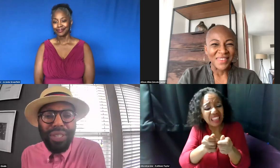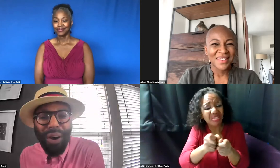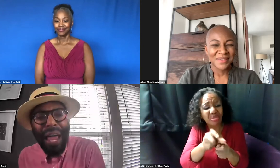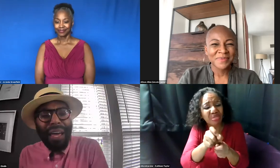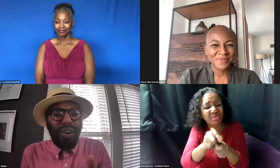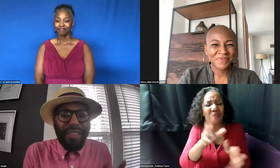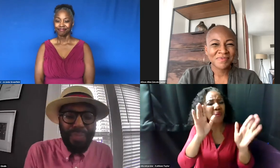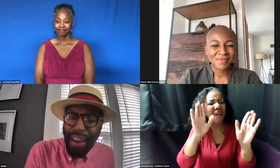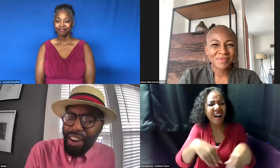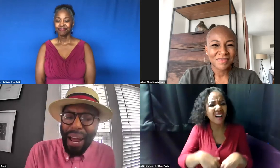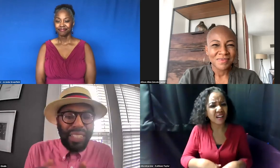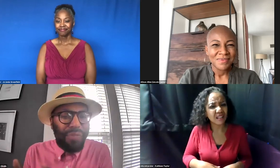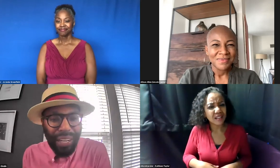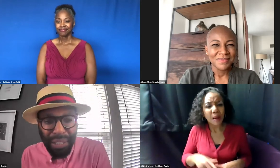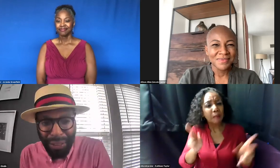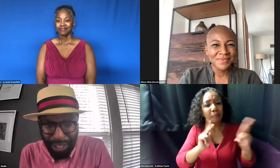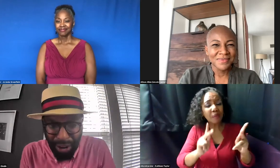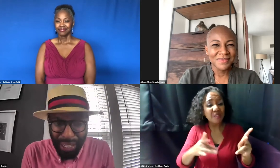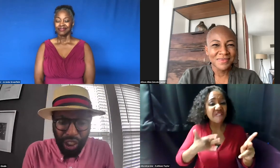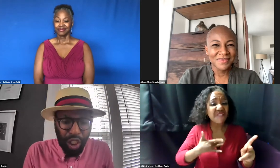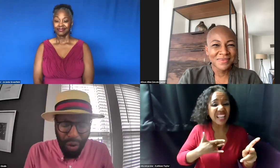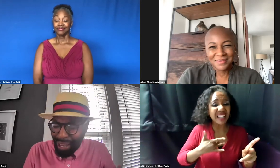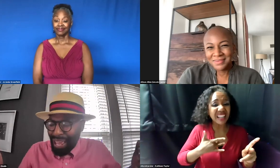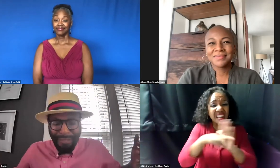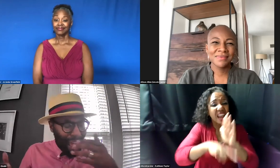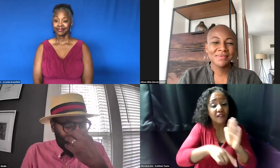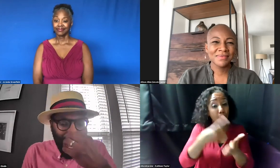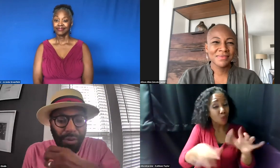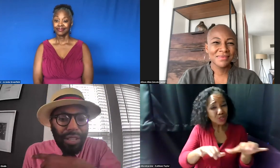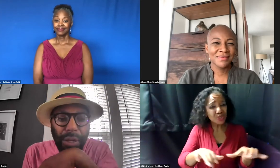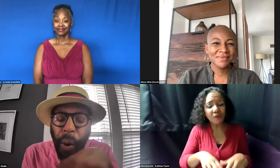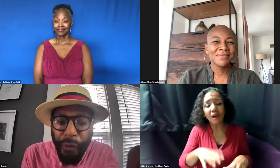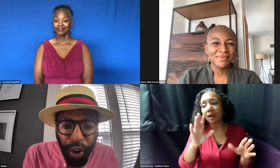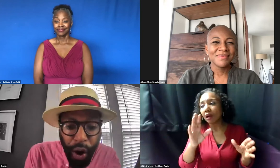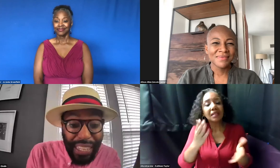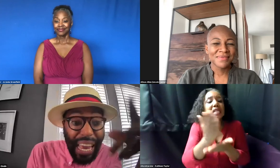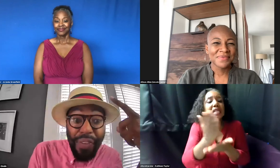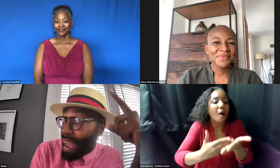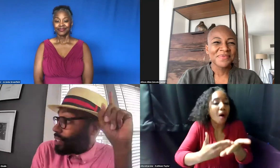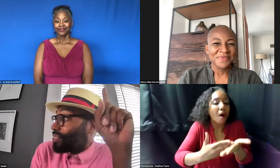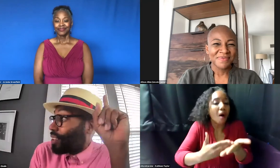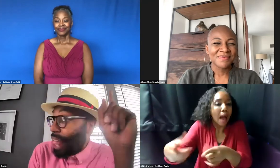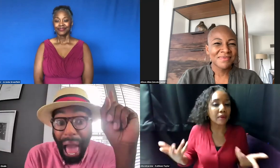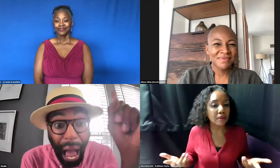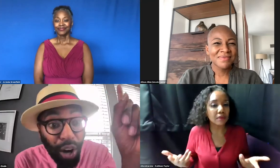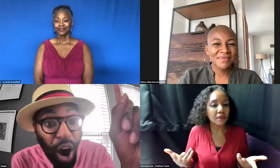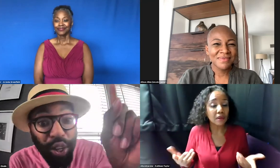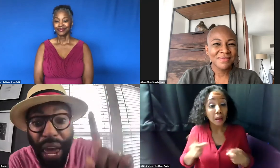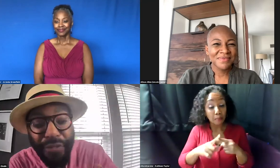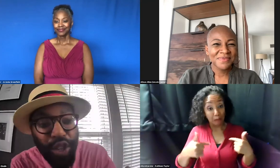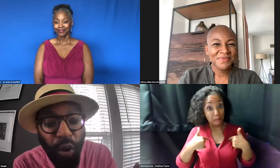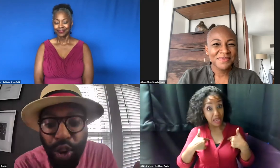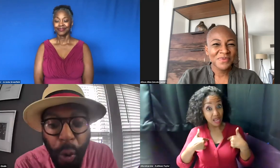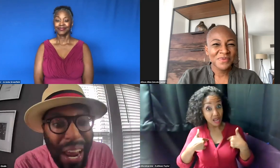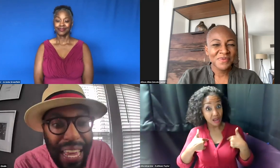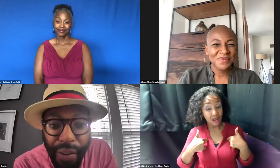and everybody's in their feelings about certain things that you're doing. That's par for the course. In fact, I would argue